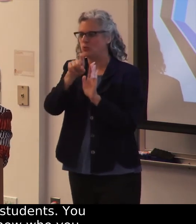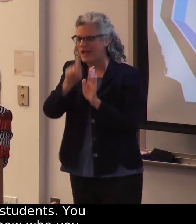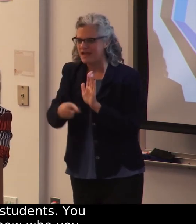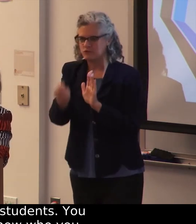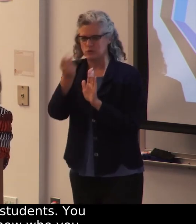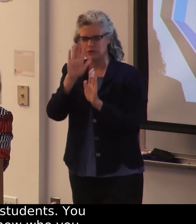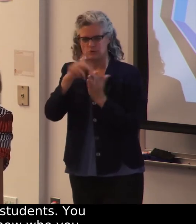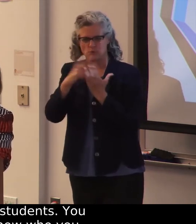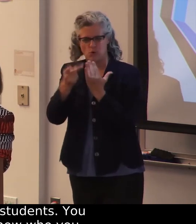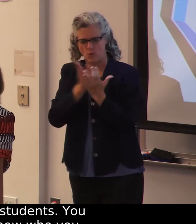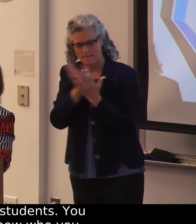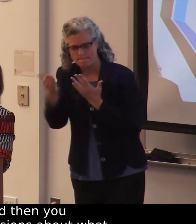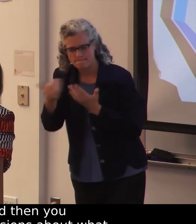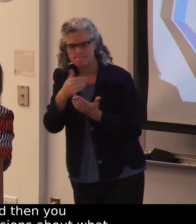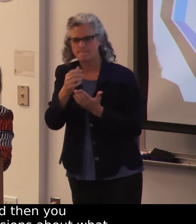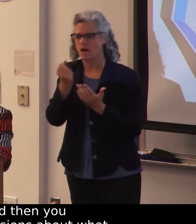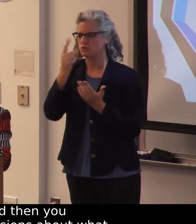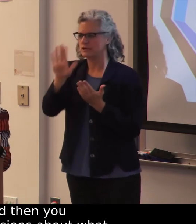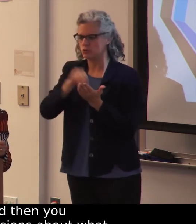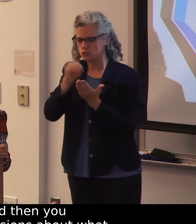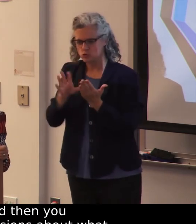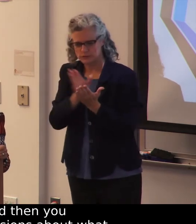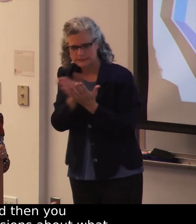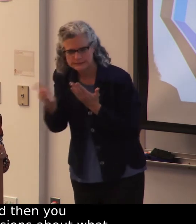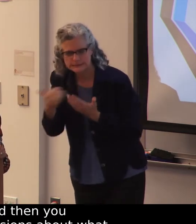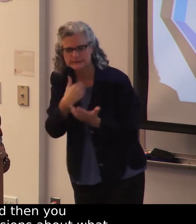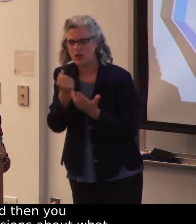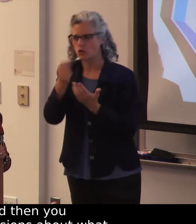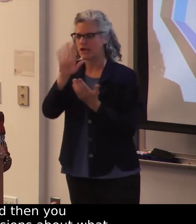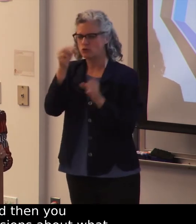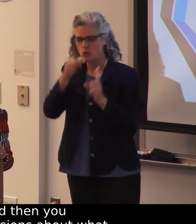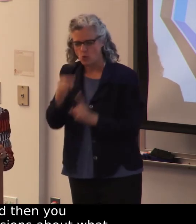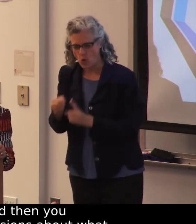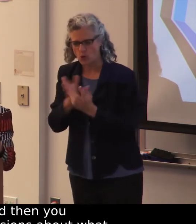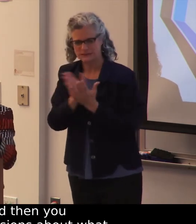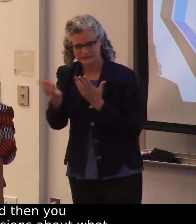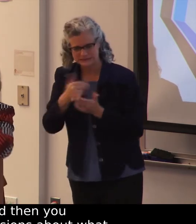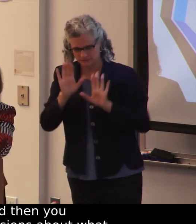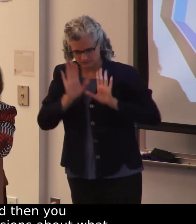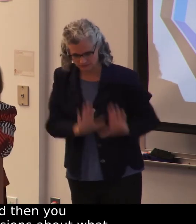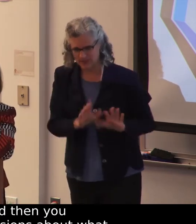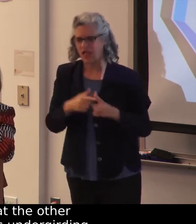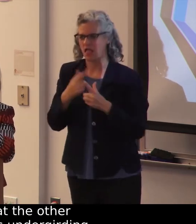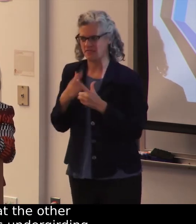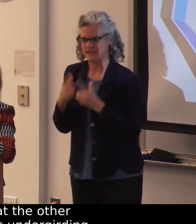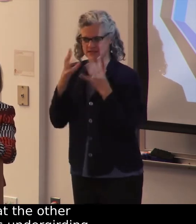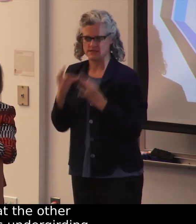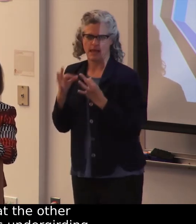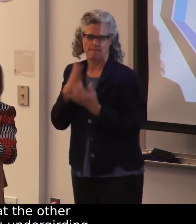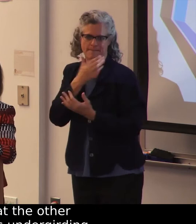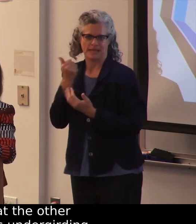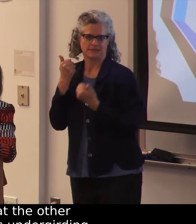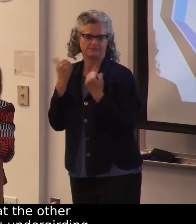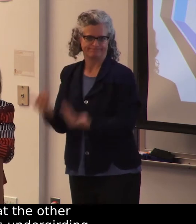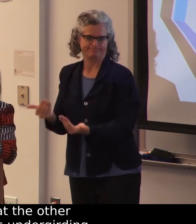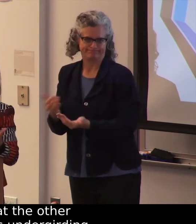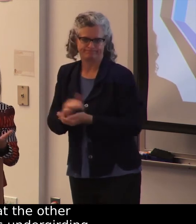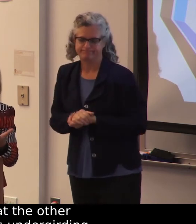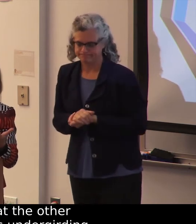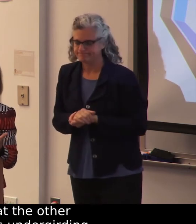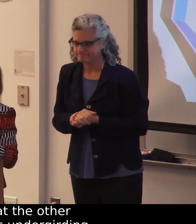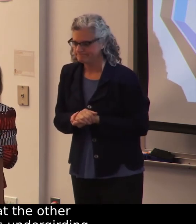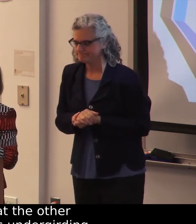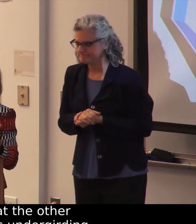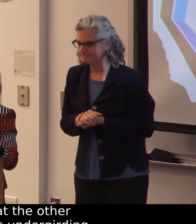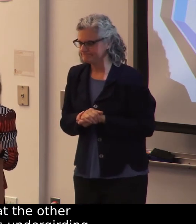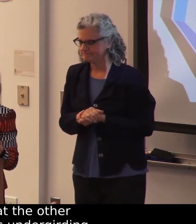who you're teaching to and for, right? And then you can make decisions about what that will be. We know that the other thing that is undergirding